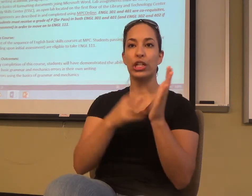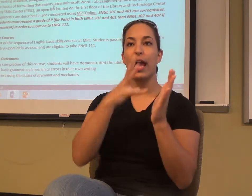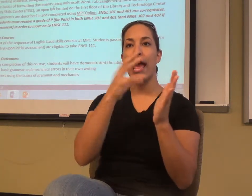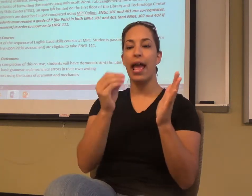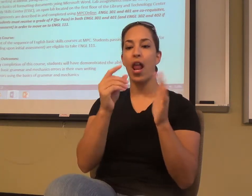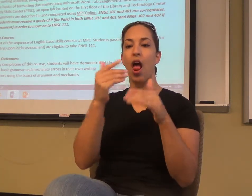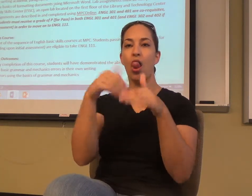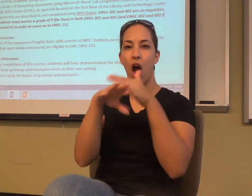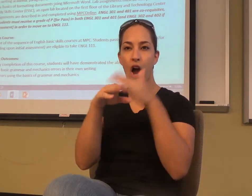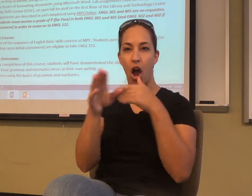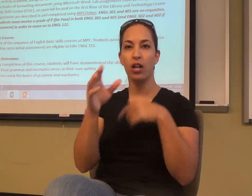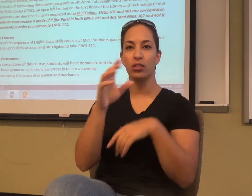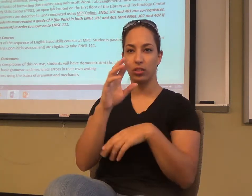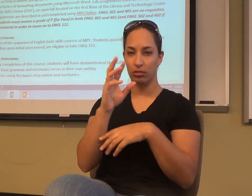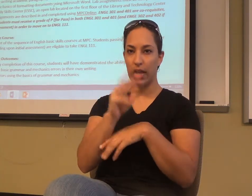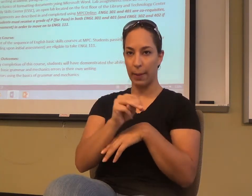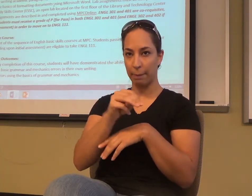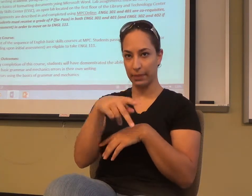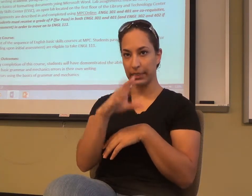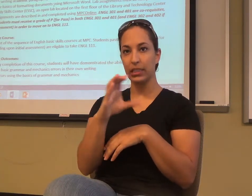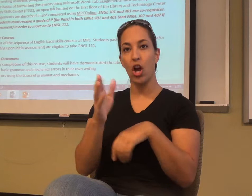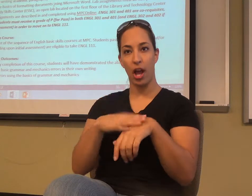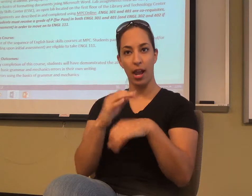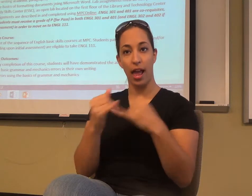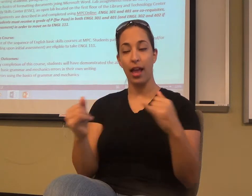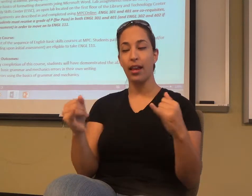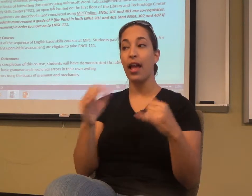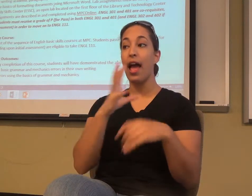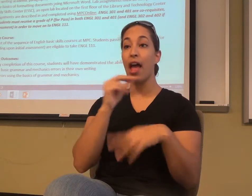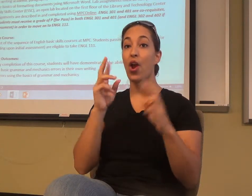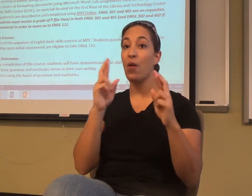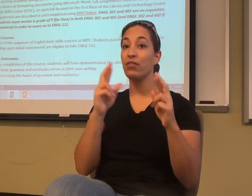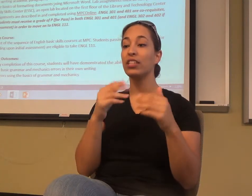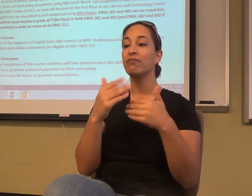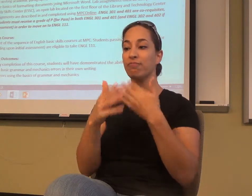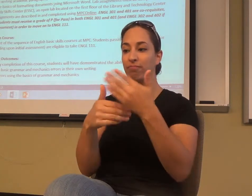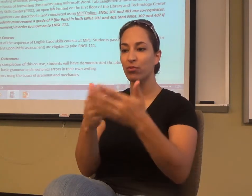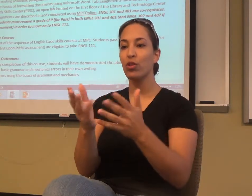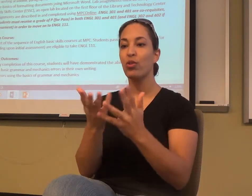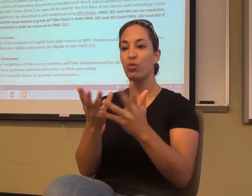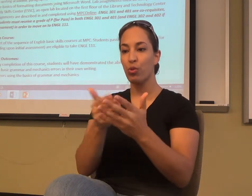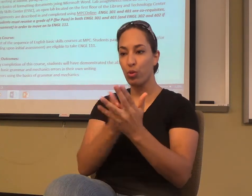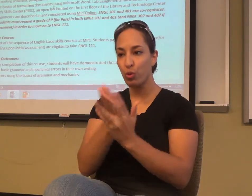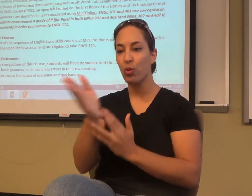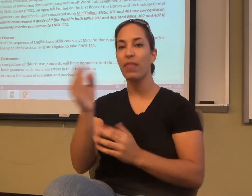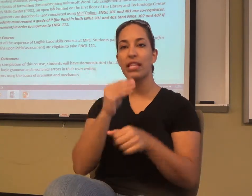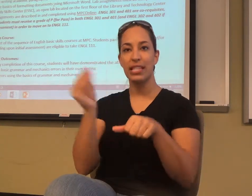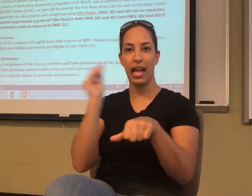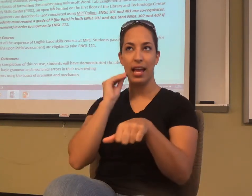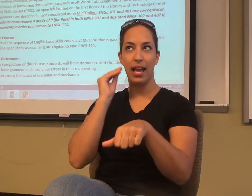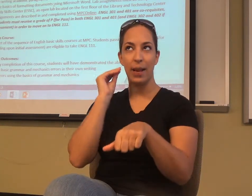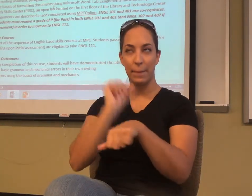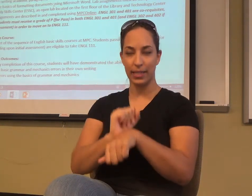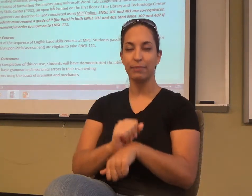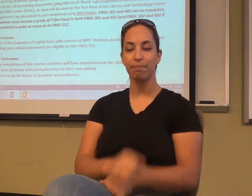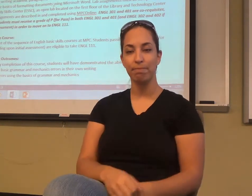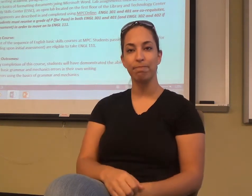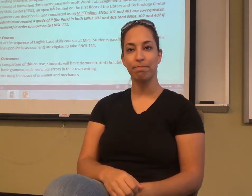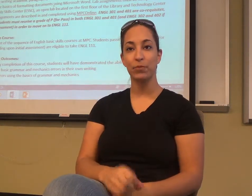get through the assignment that you've got due by the end of the week. Okay, so that's what we're tackling today. Okay.